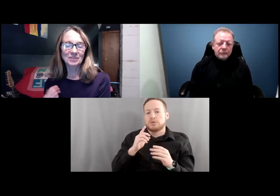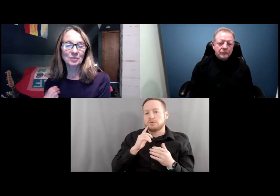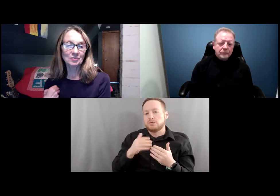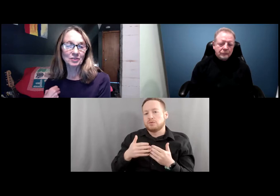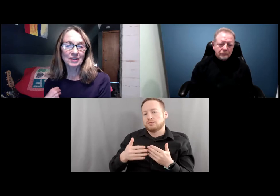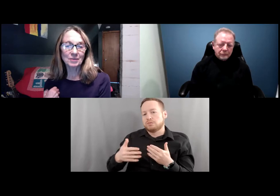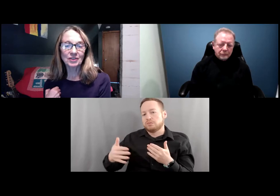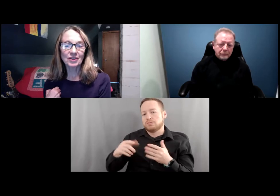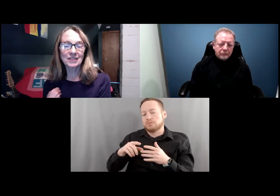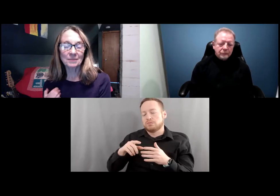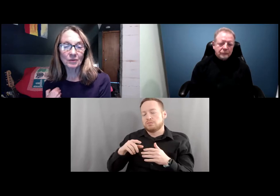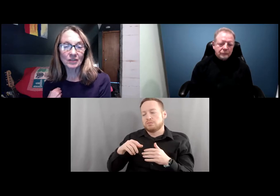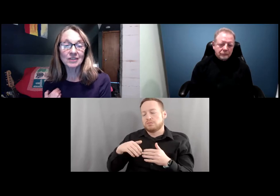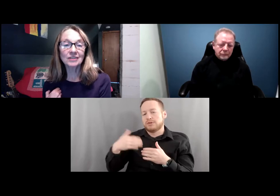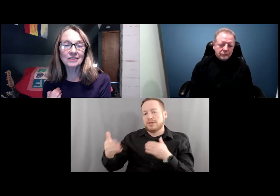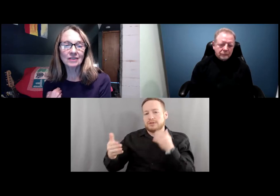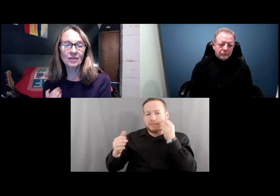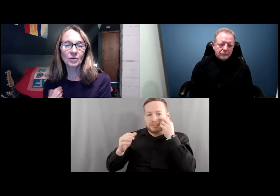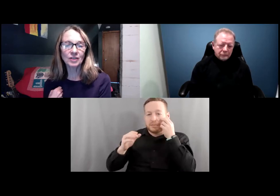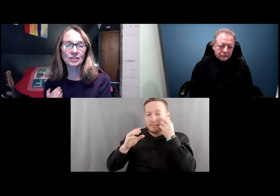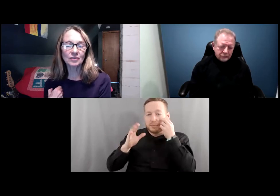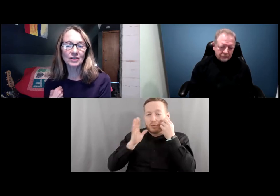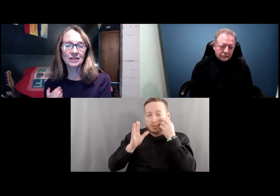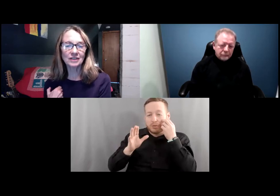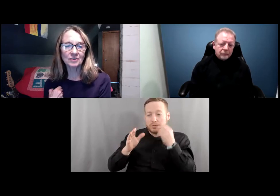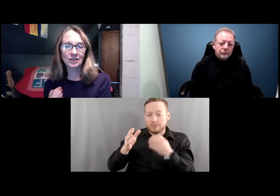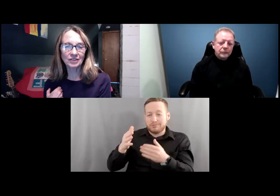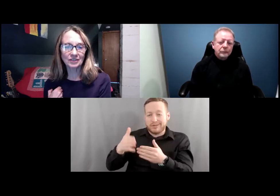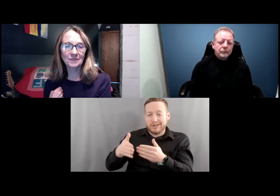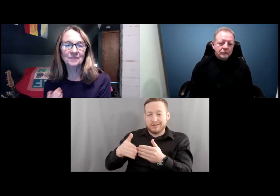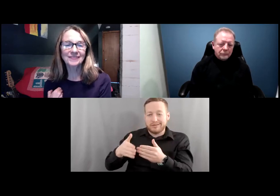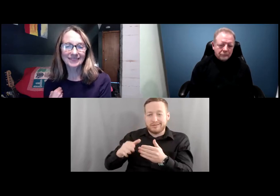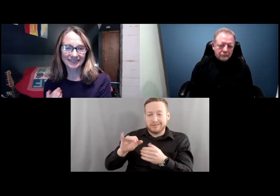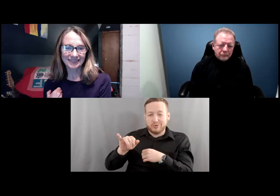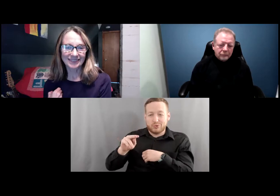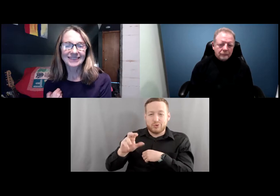This will be the first time in a long time that we've conducted an evaluation of our executive director.